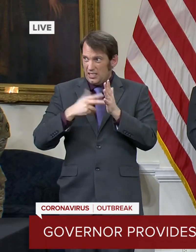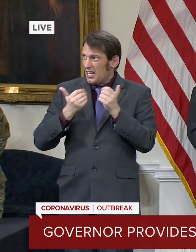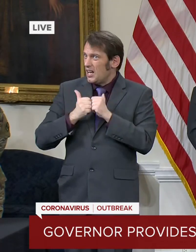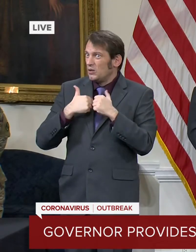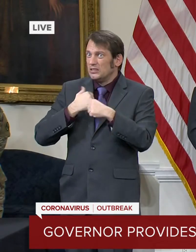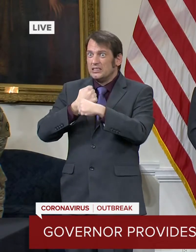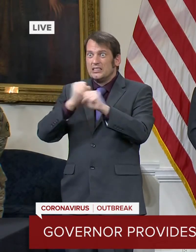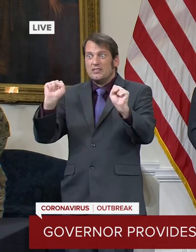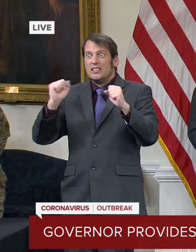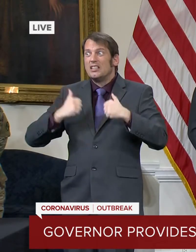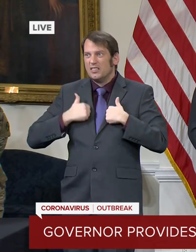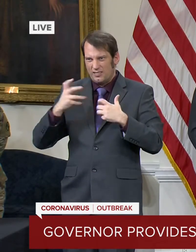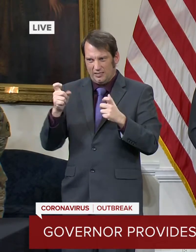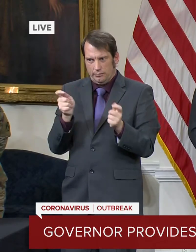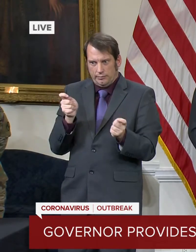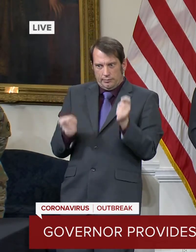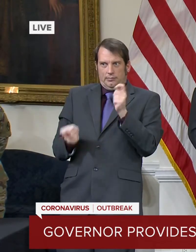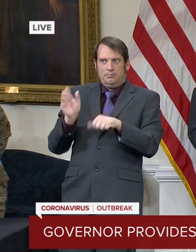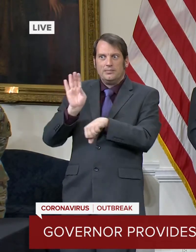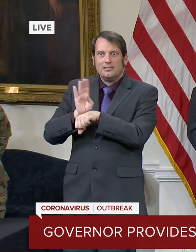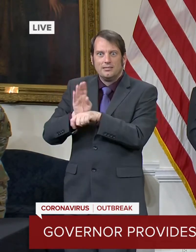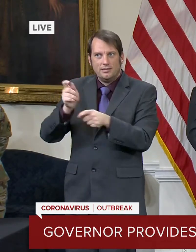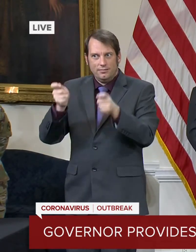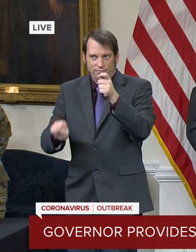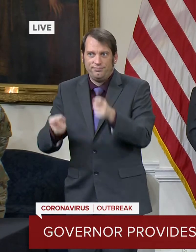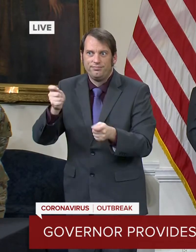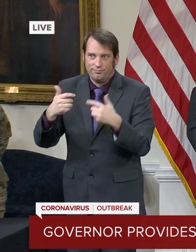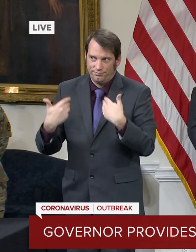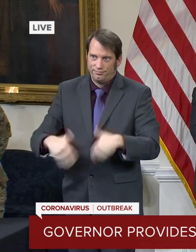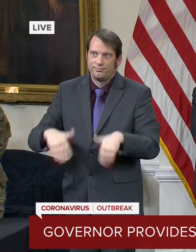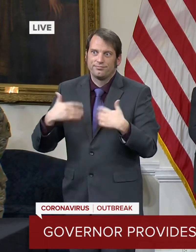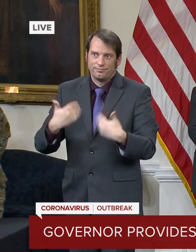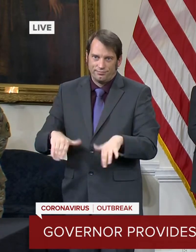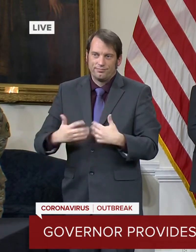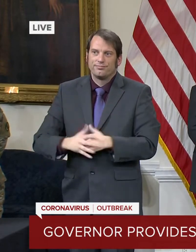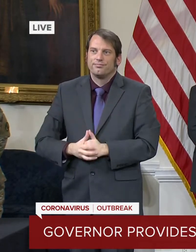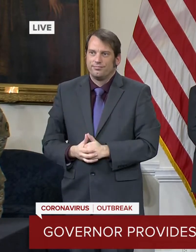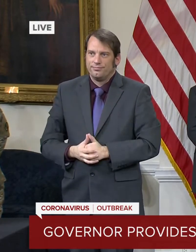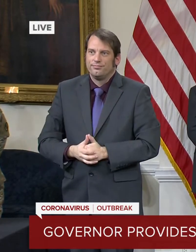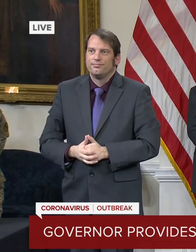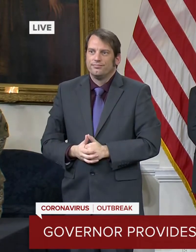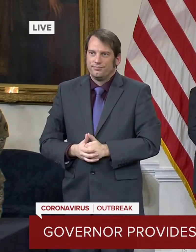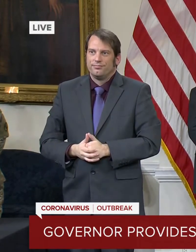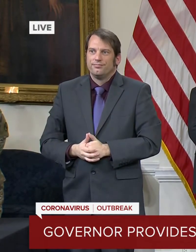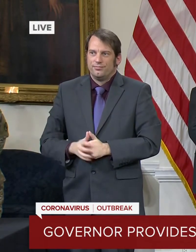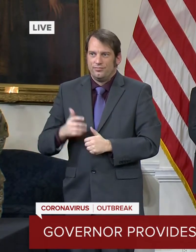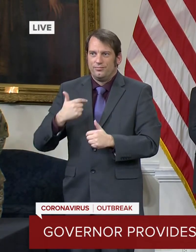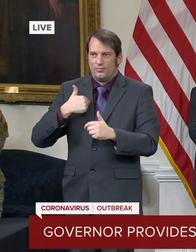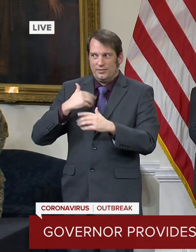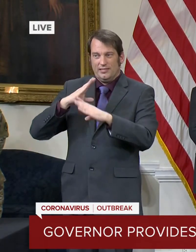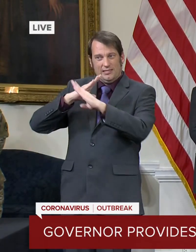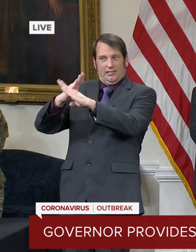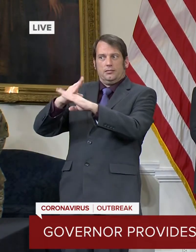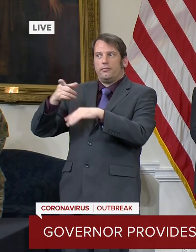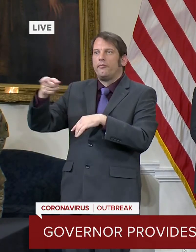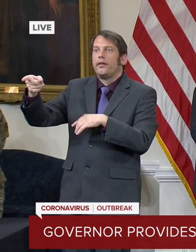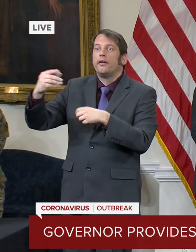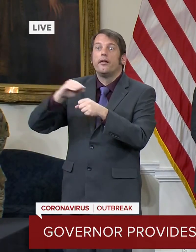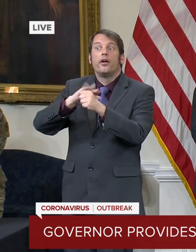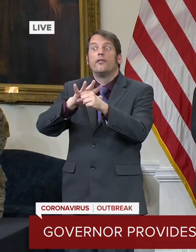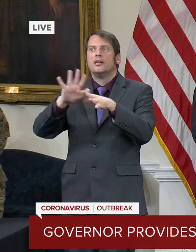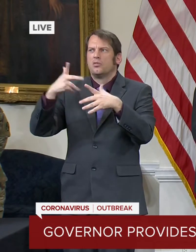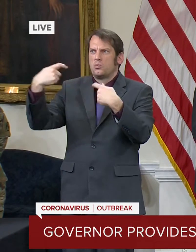virus continues to change and try to get the upper hand on us. But our collective actions, all of